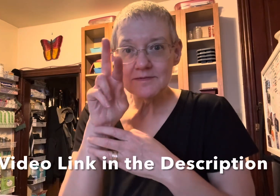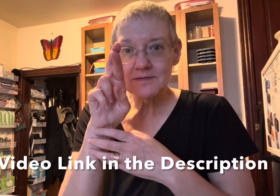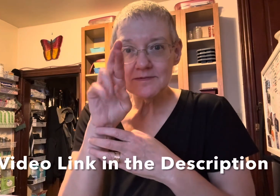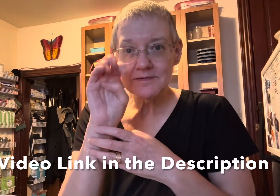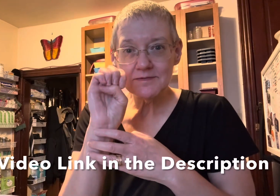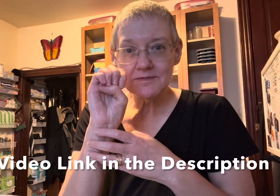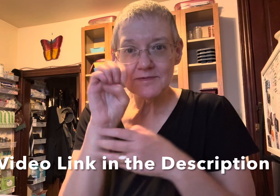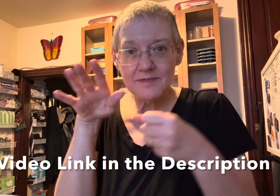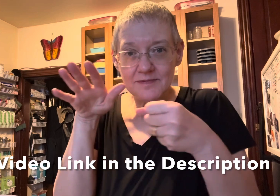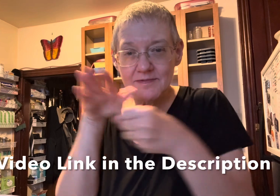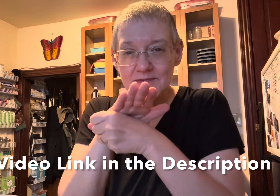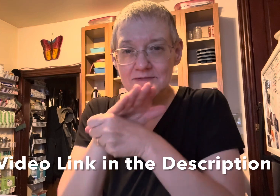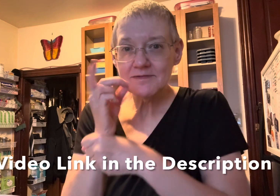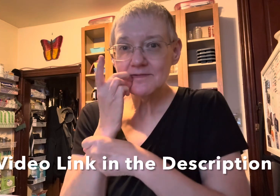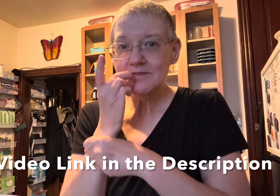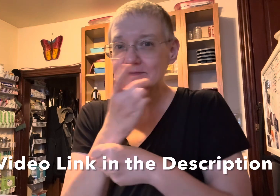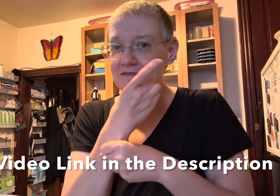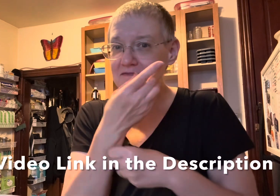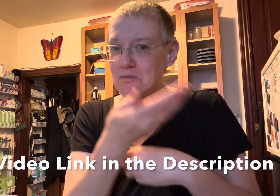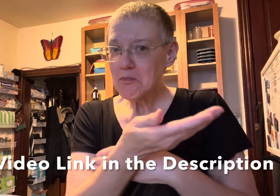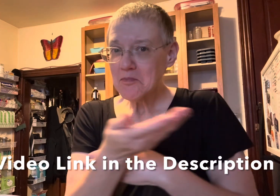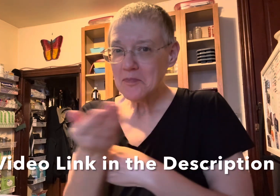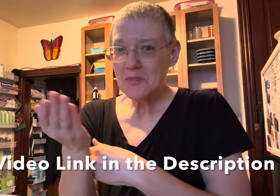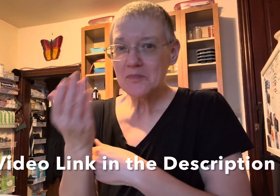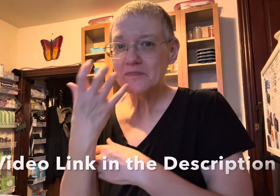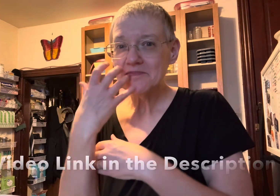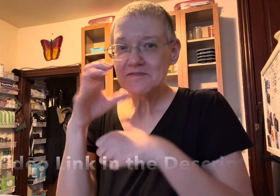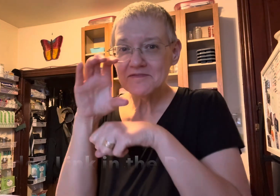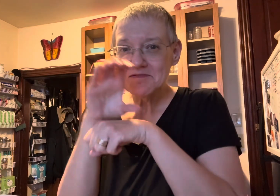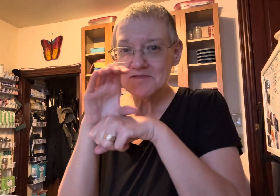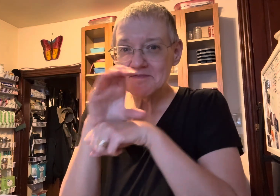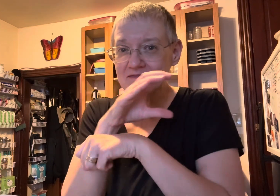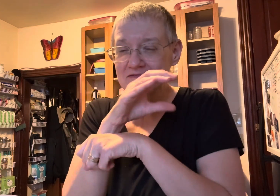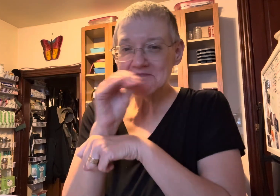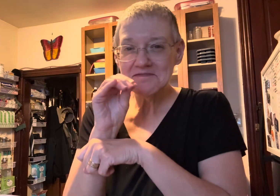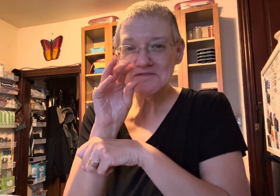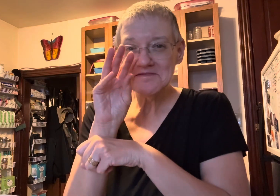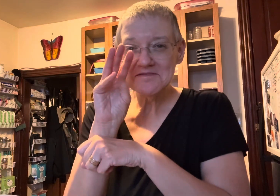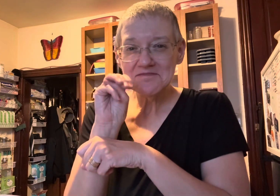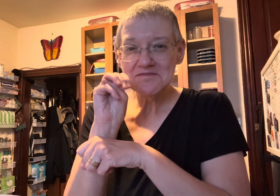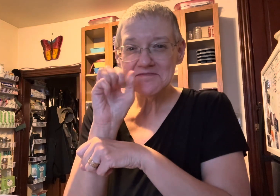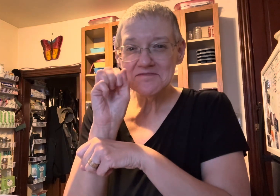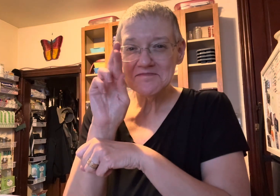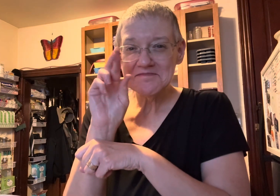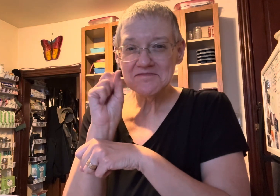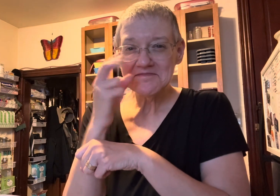Next, we need to refill Dale's morning hot chocolate and his